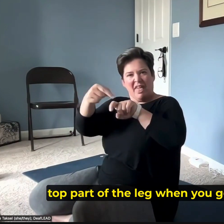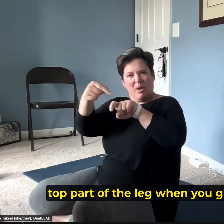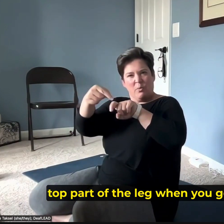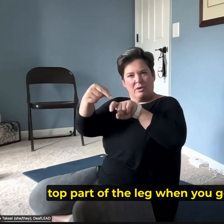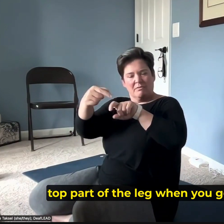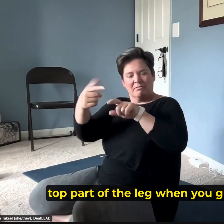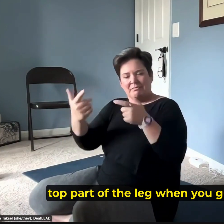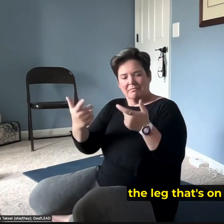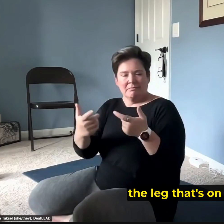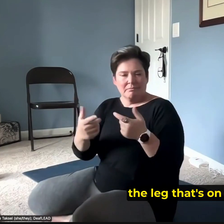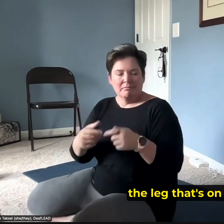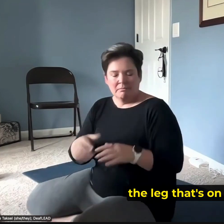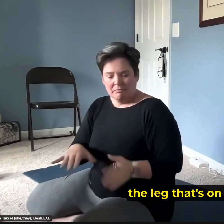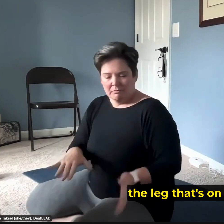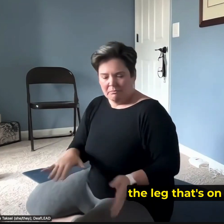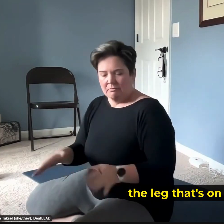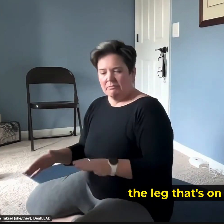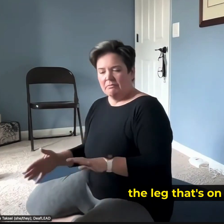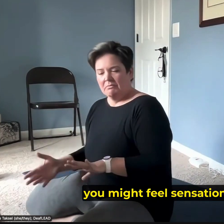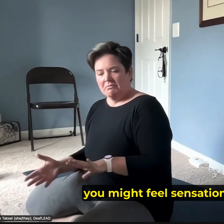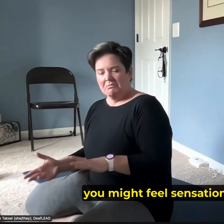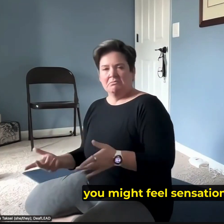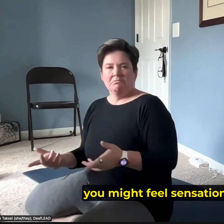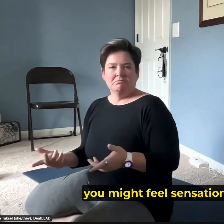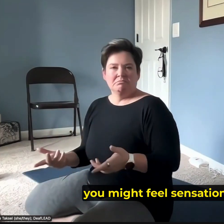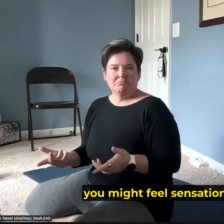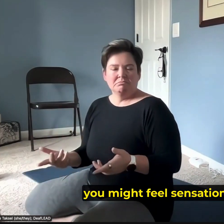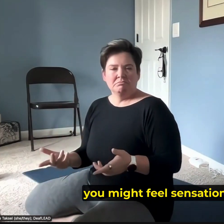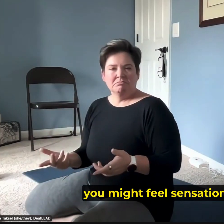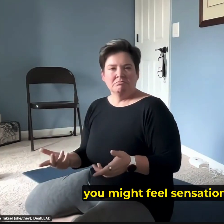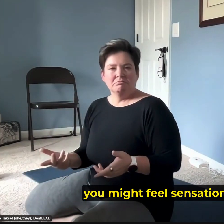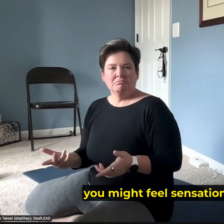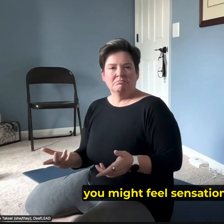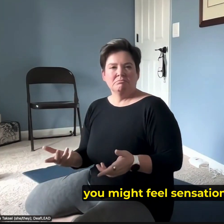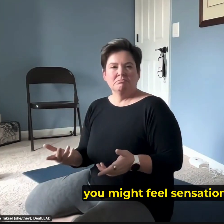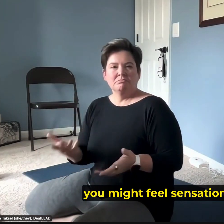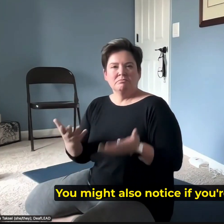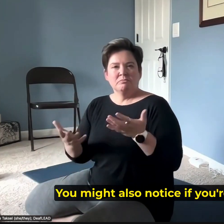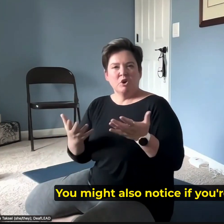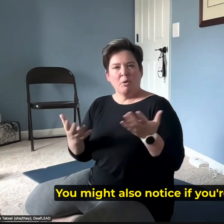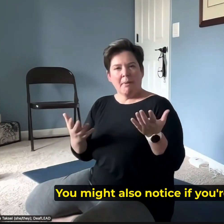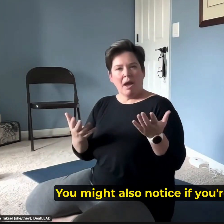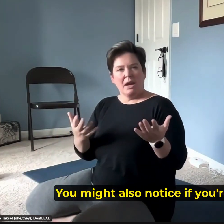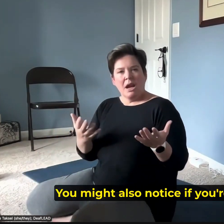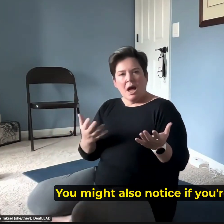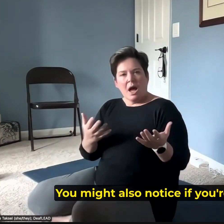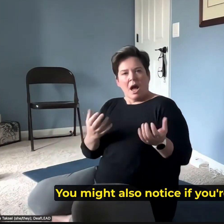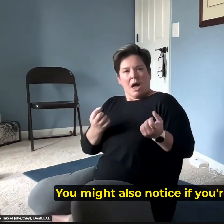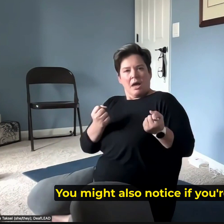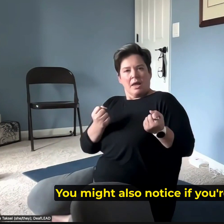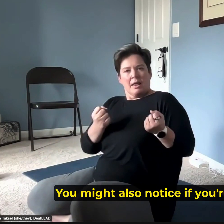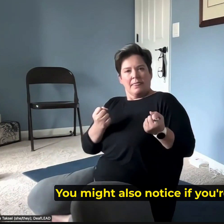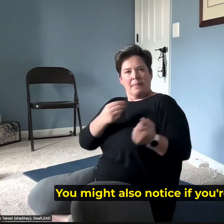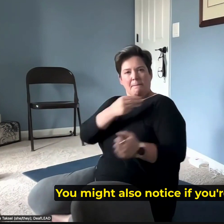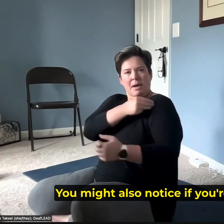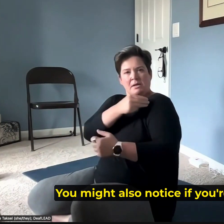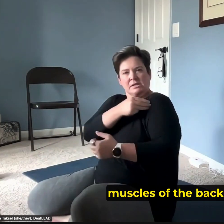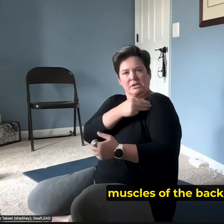one direction, the leg that's on top, you might feel sensation in that leg. You might also notice if you're hugging in the